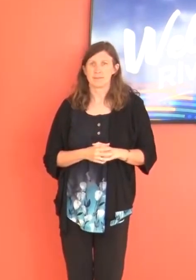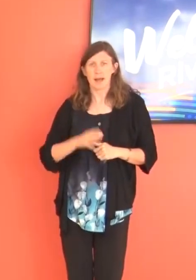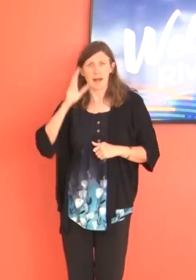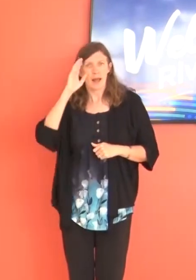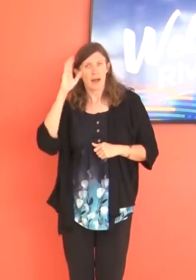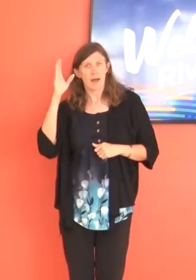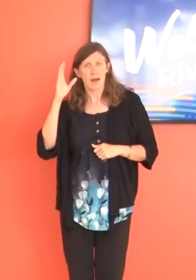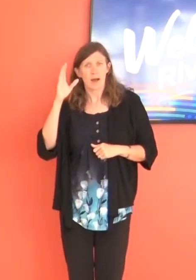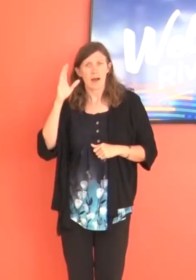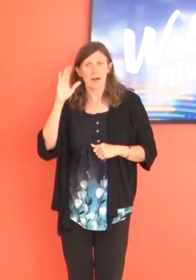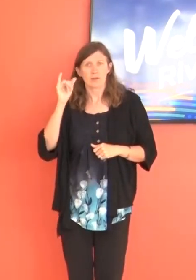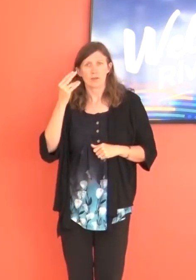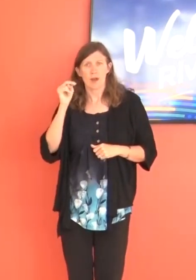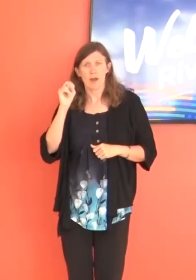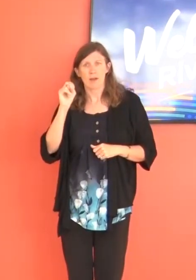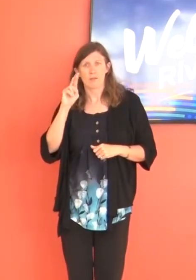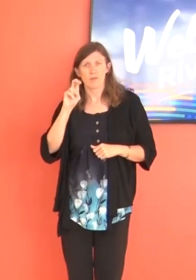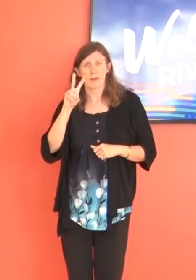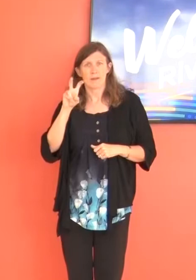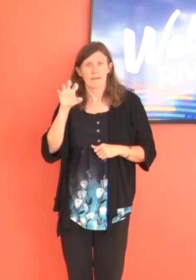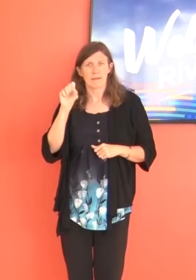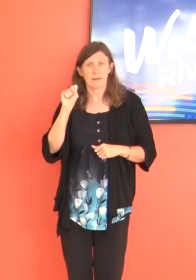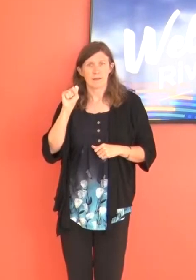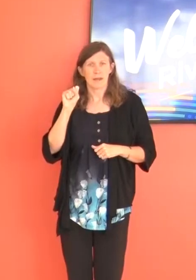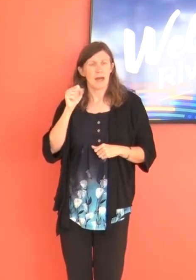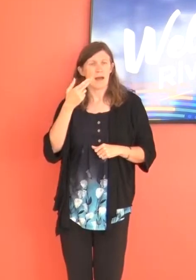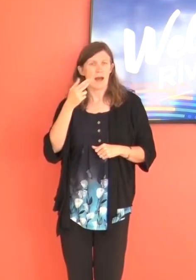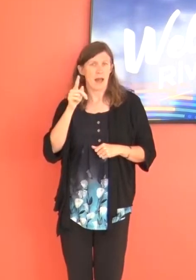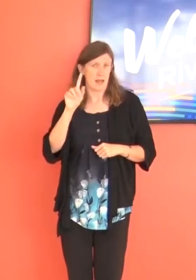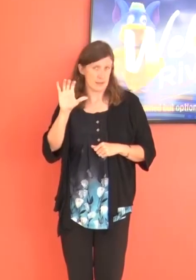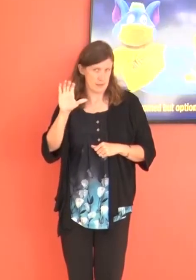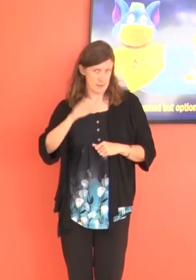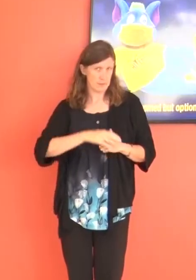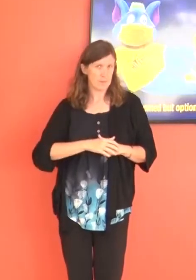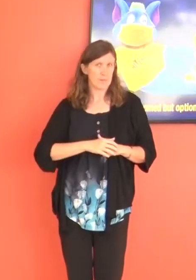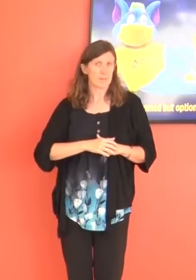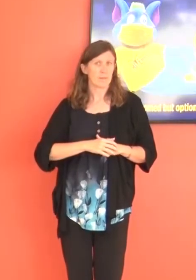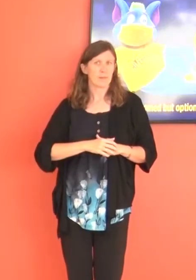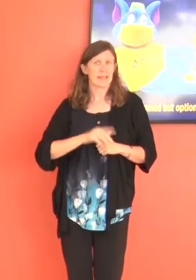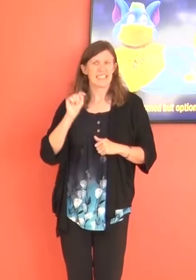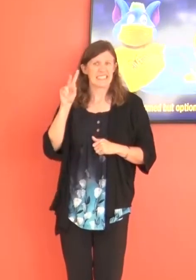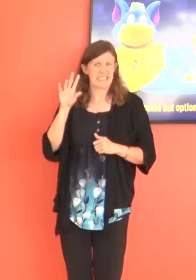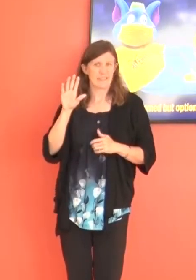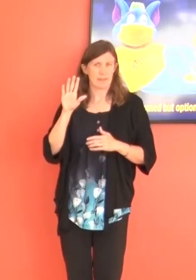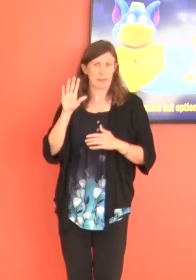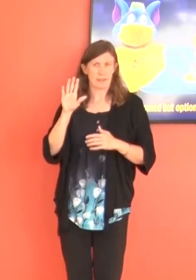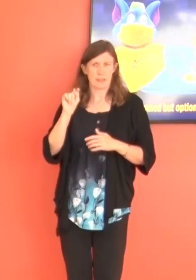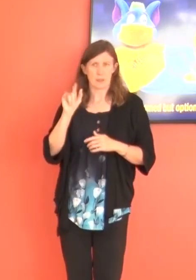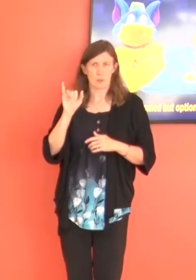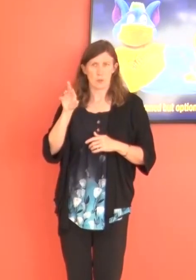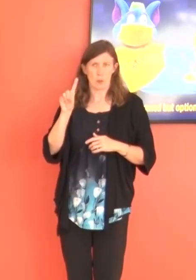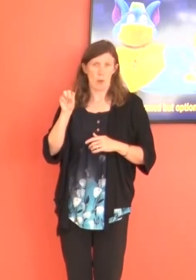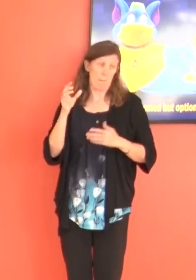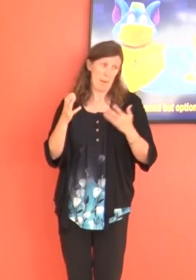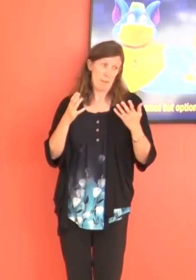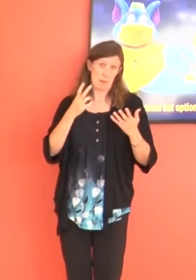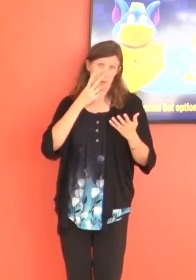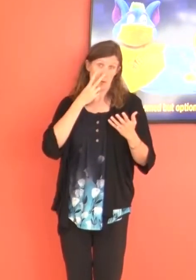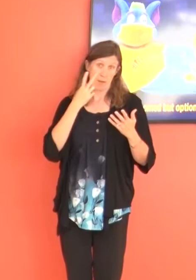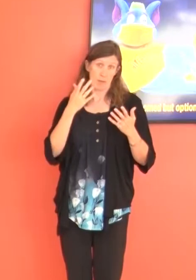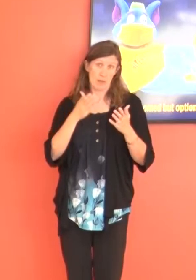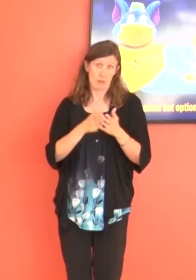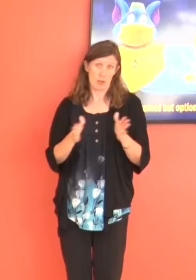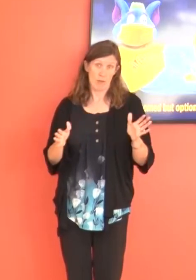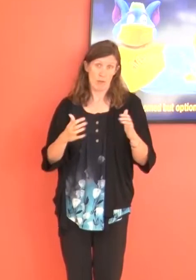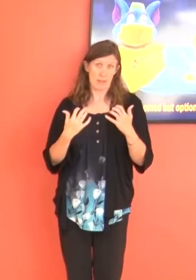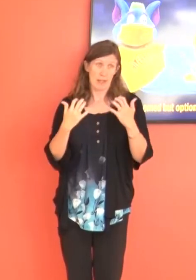Hello, John Breed. I'm over at Highland Campus in the TV studio. Maybe you saw me at the General Assembly